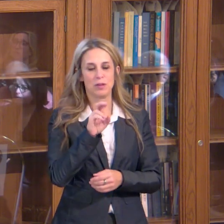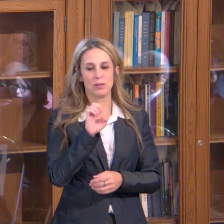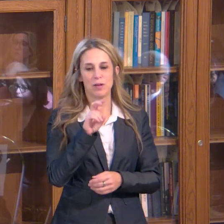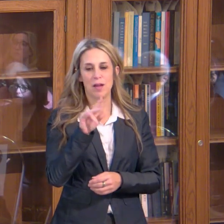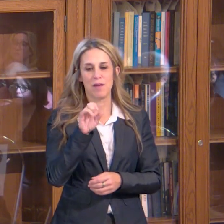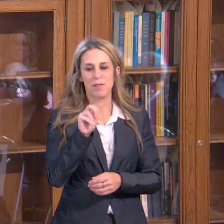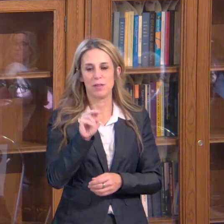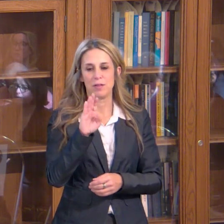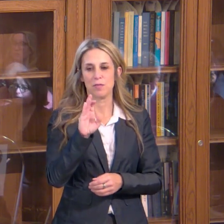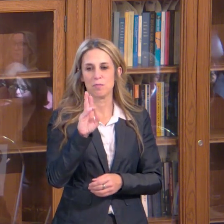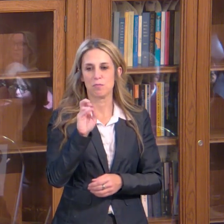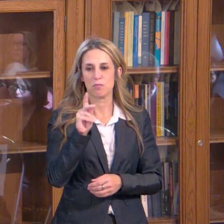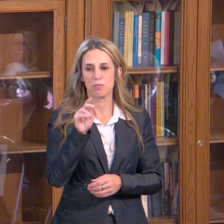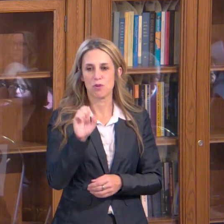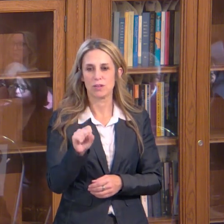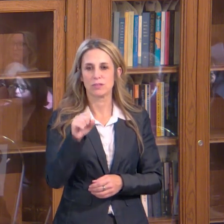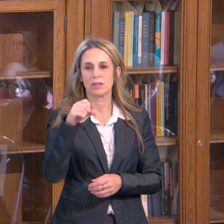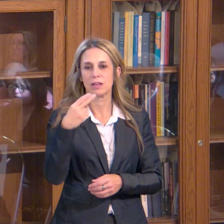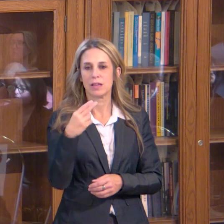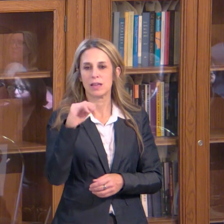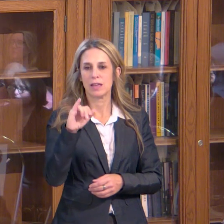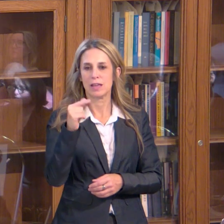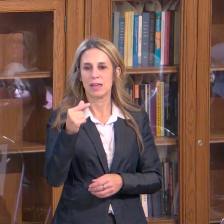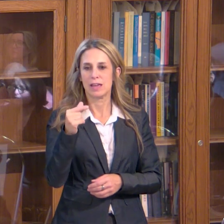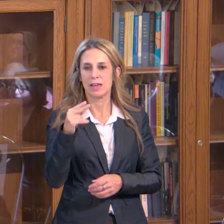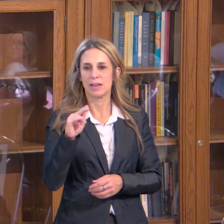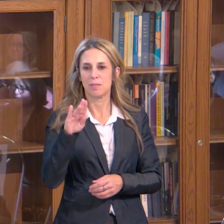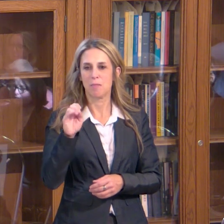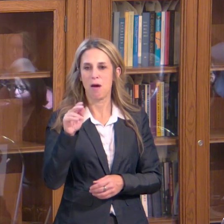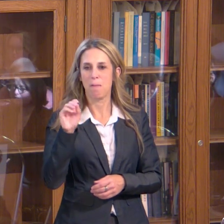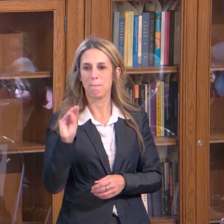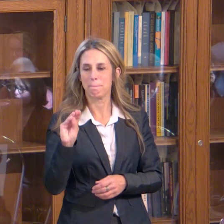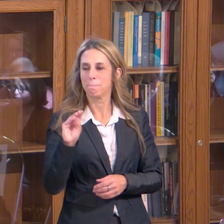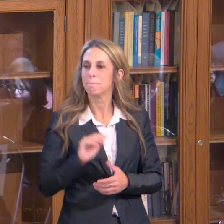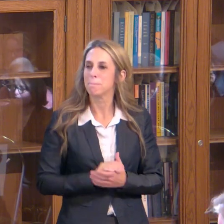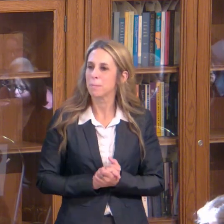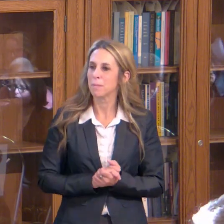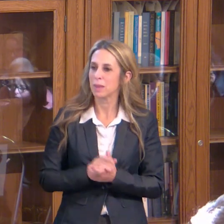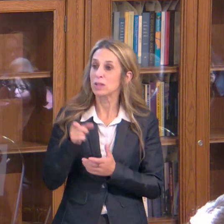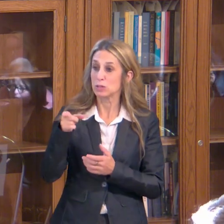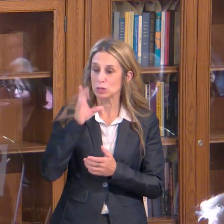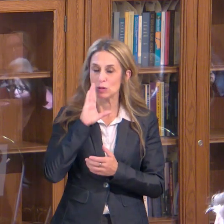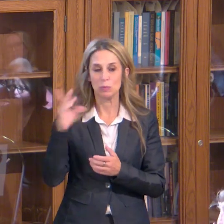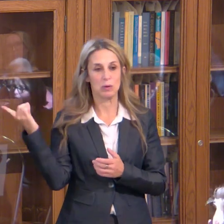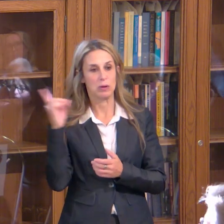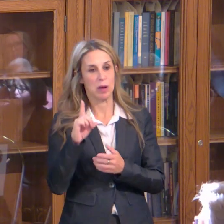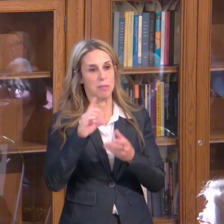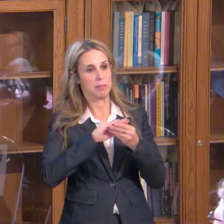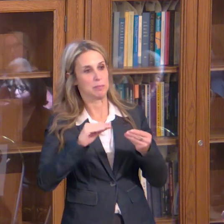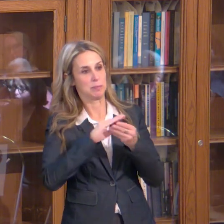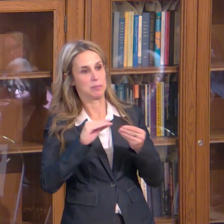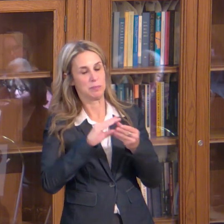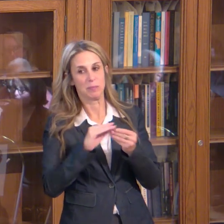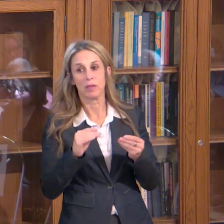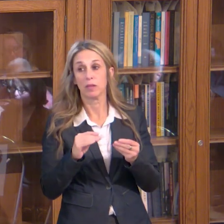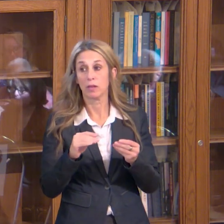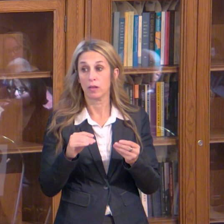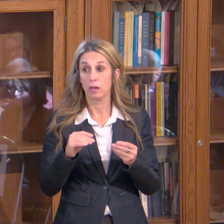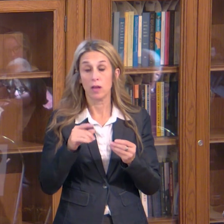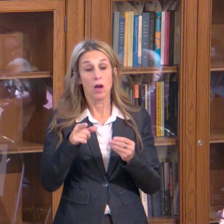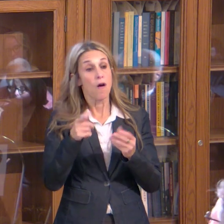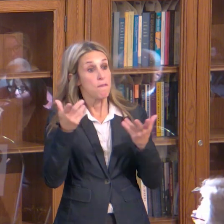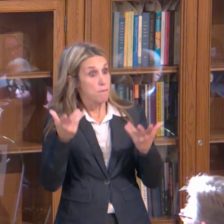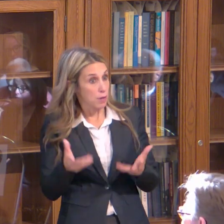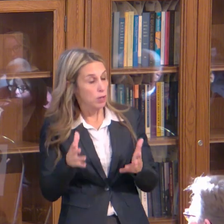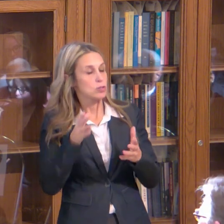hiin bam who will come forward and bring the key uh we will uh note that directly after which we will move into a